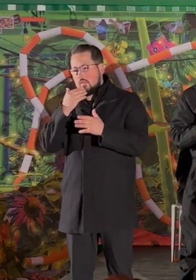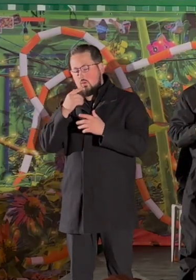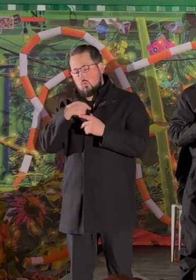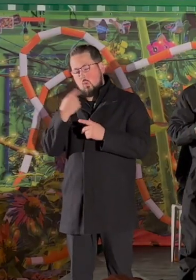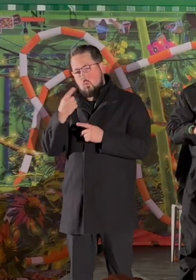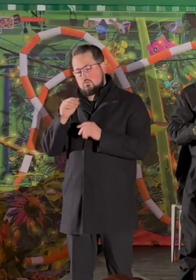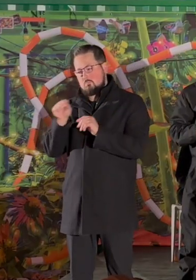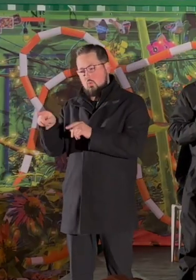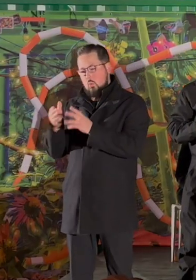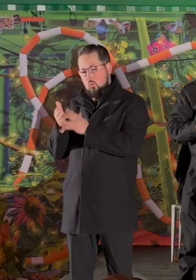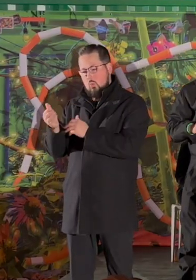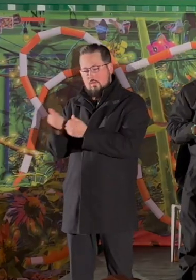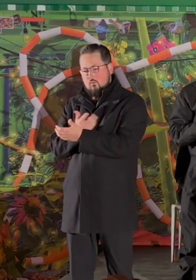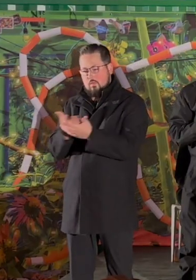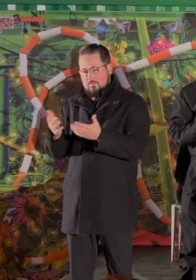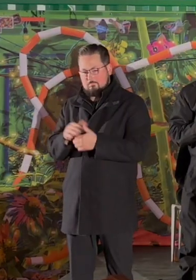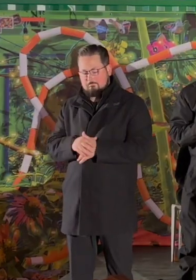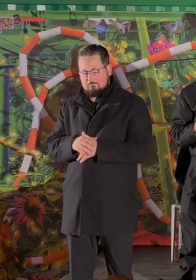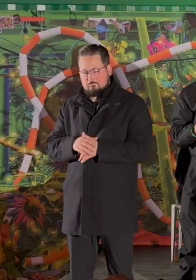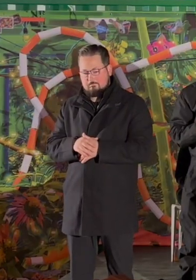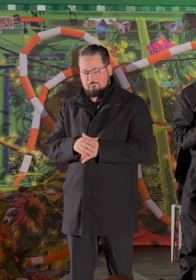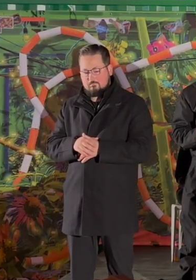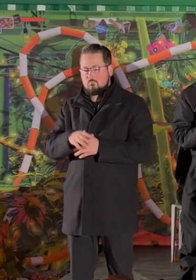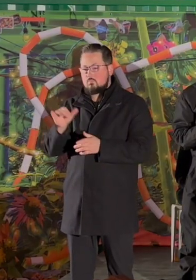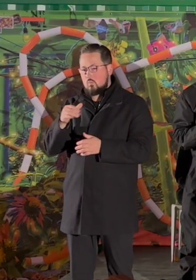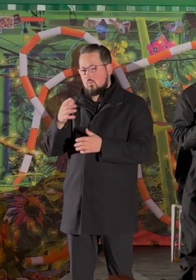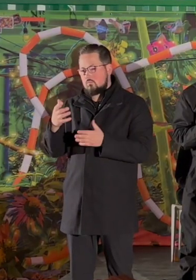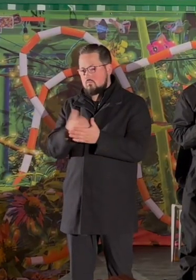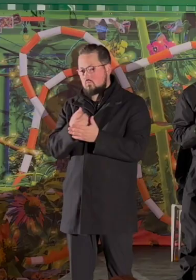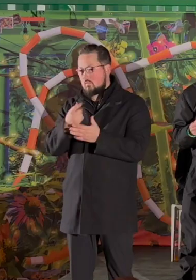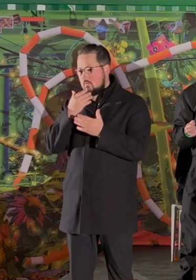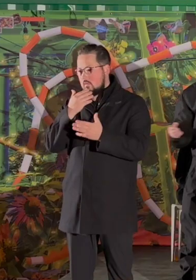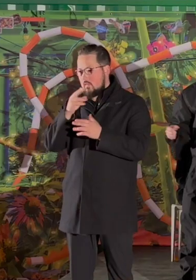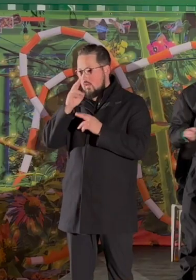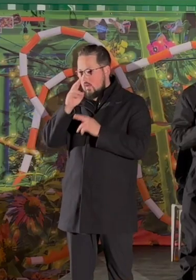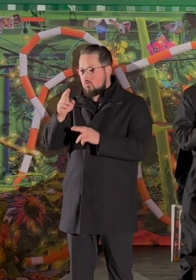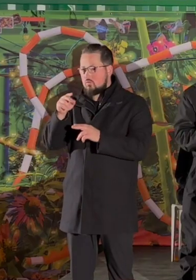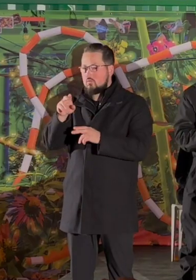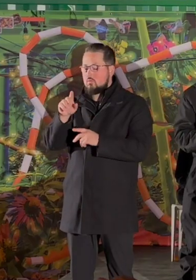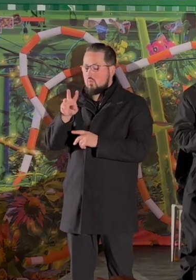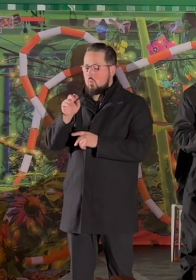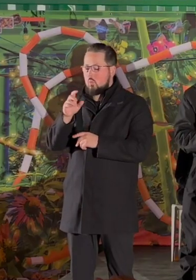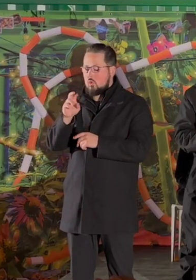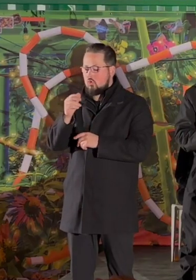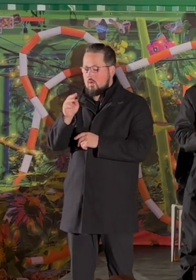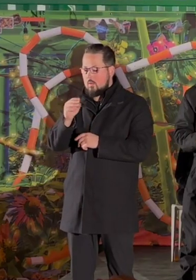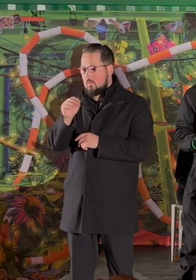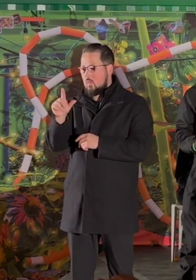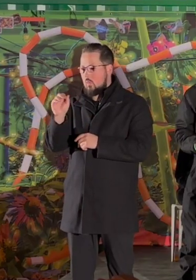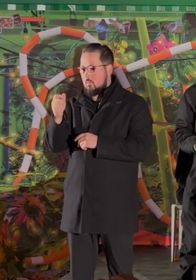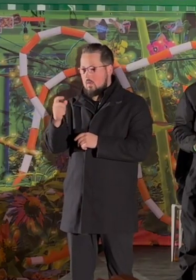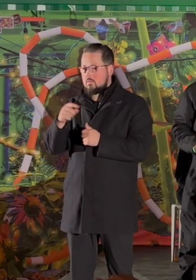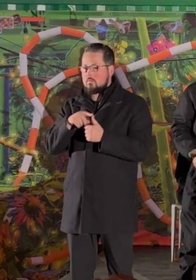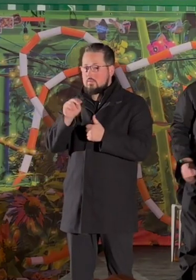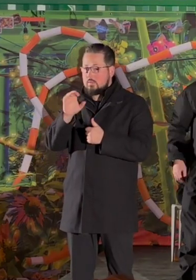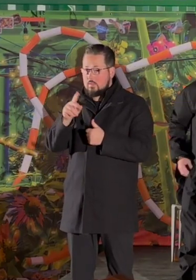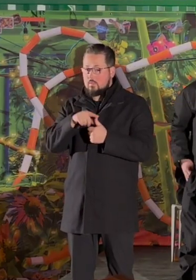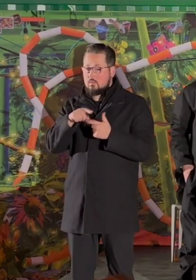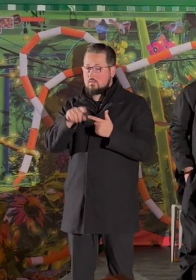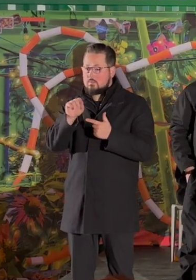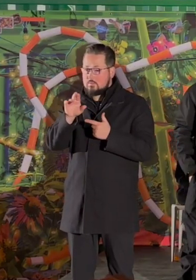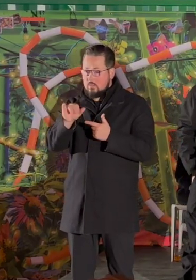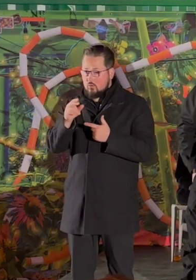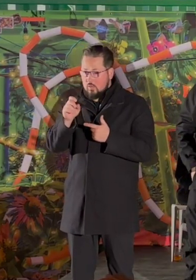through. Also, I want to thank like the honorary members of Wickham and Lomax. Nick Scholl,